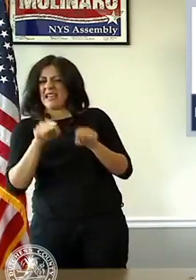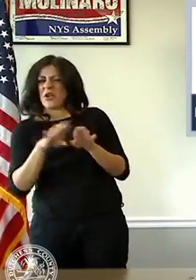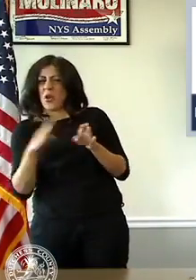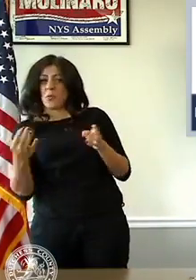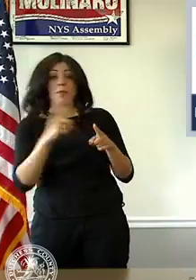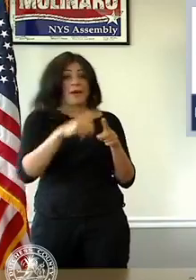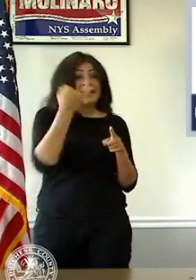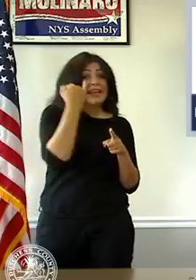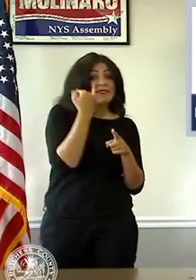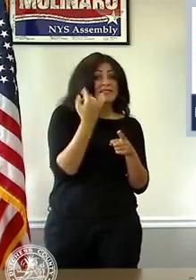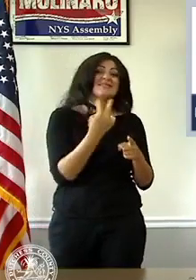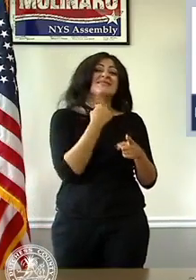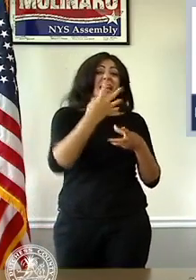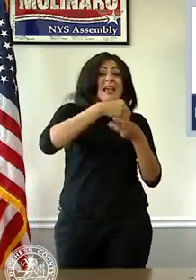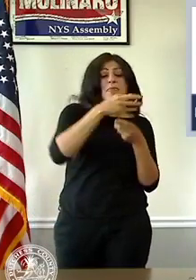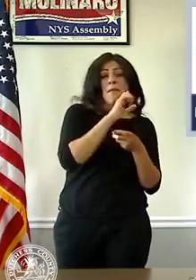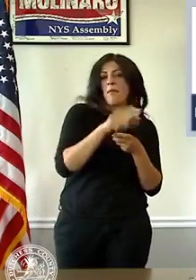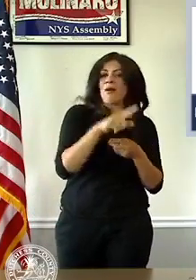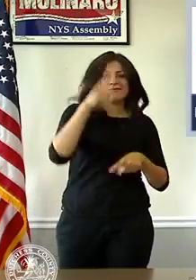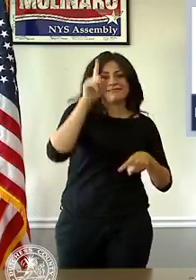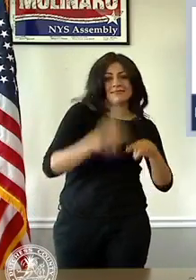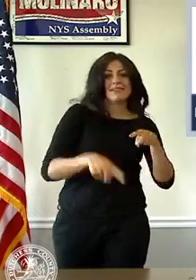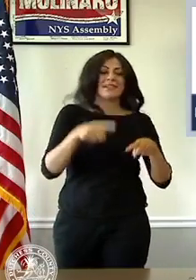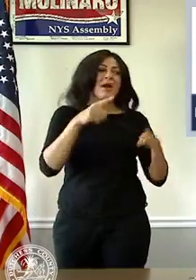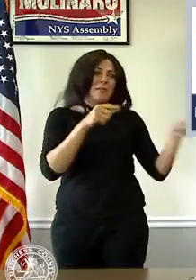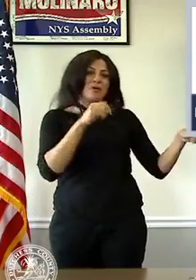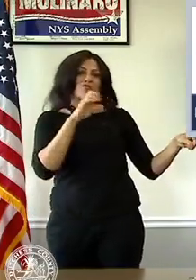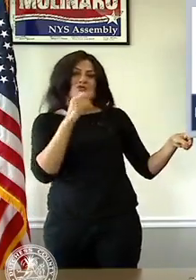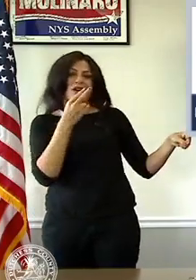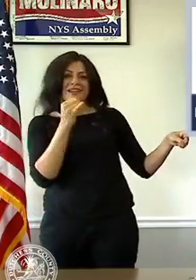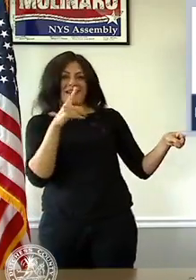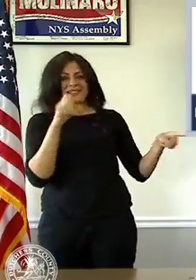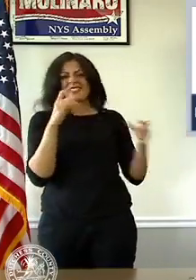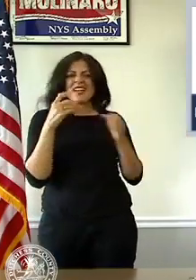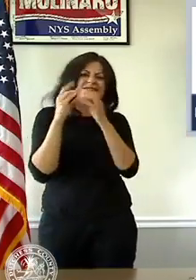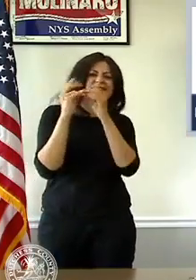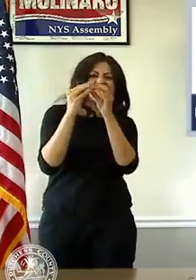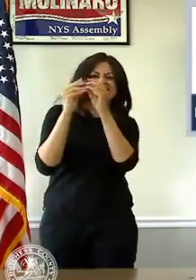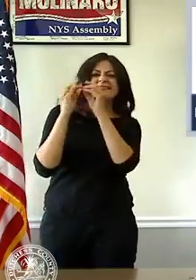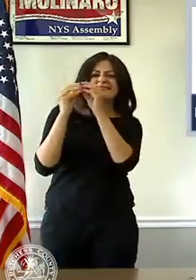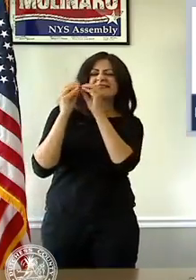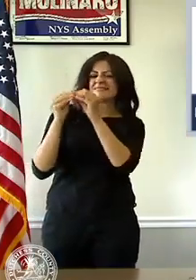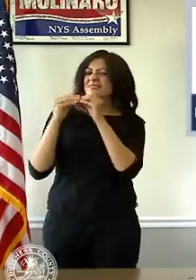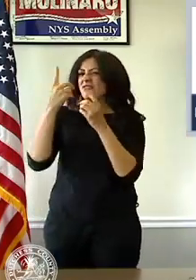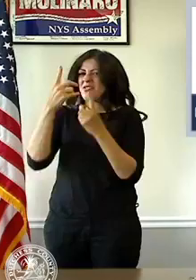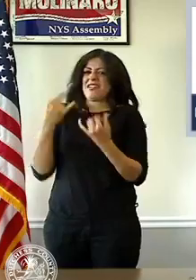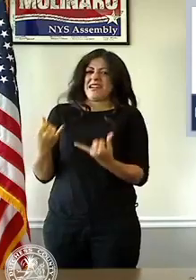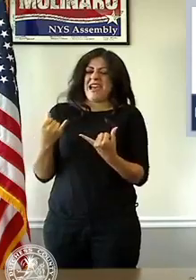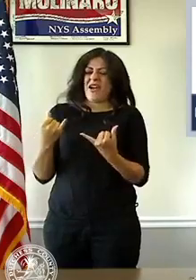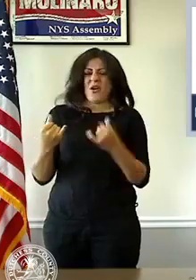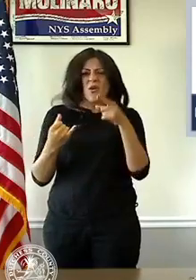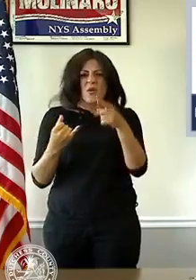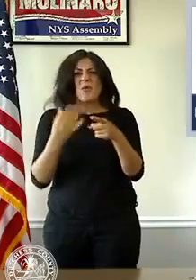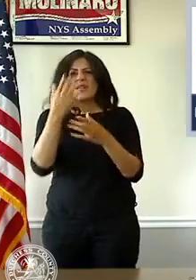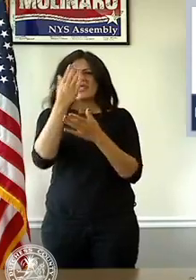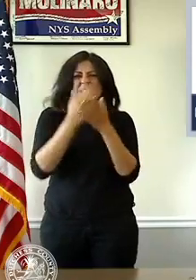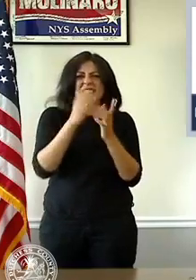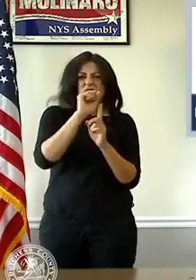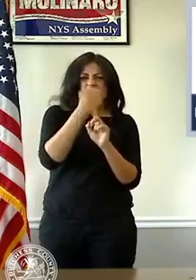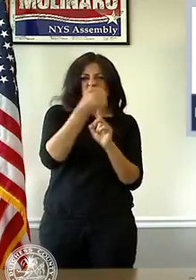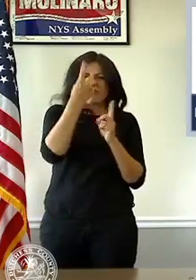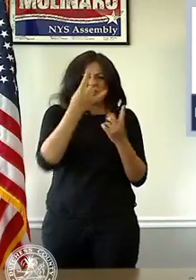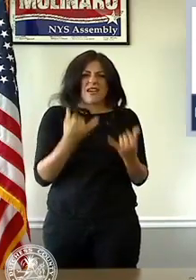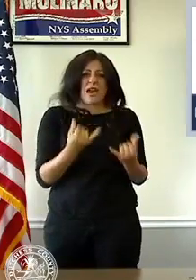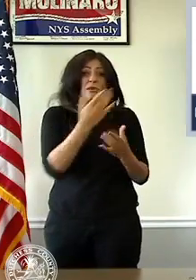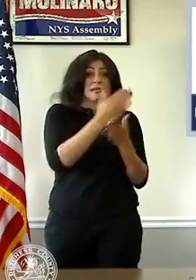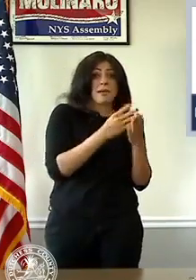been fighting about, which is you can't create a scenario that has these businesses at a competitive disadvantage. We're already at a